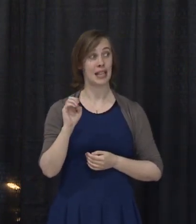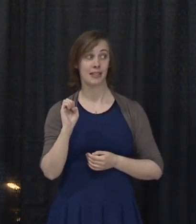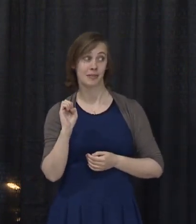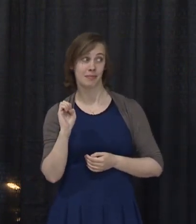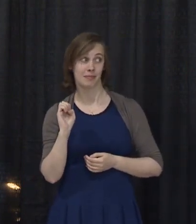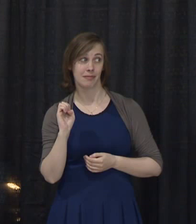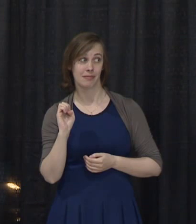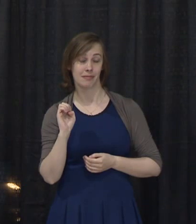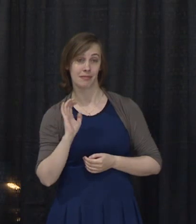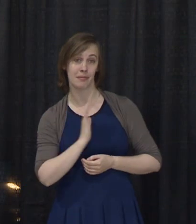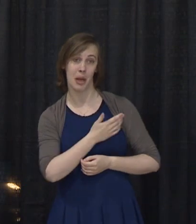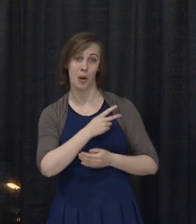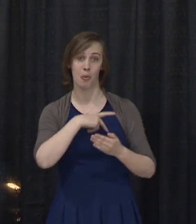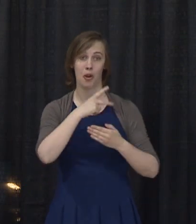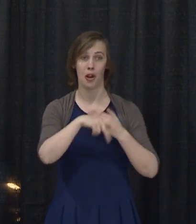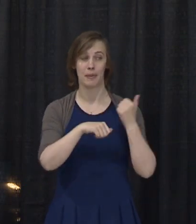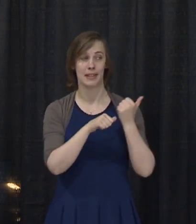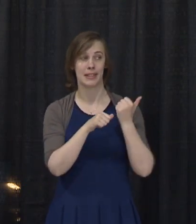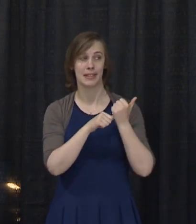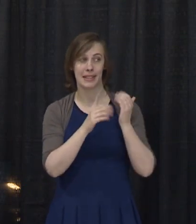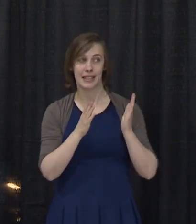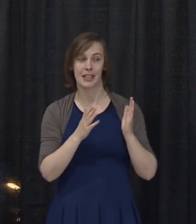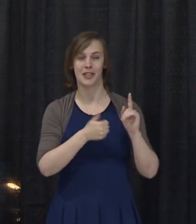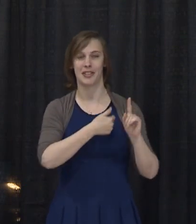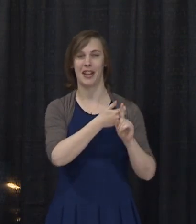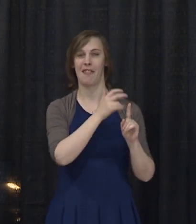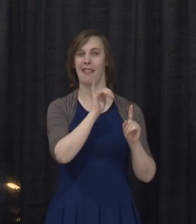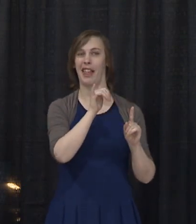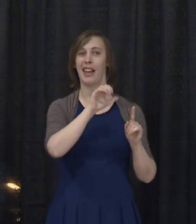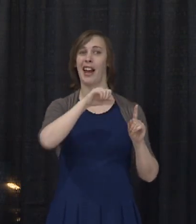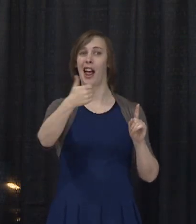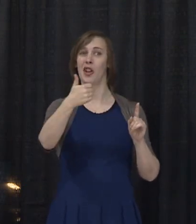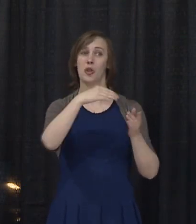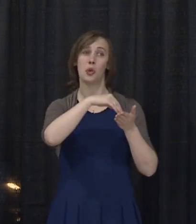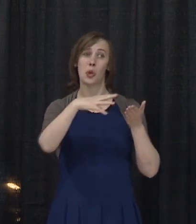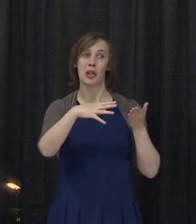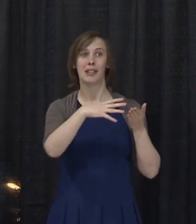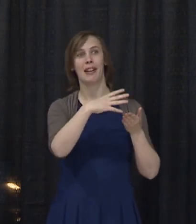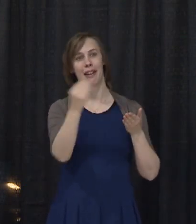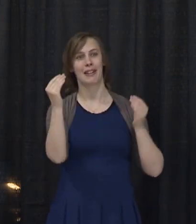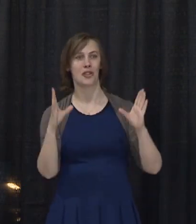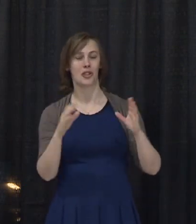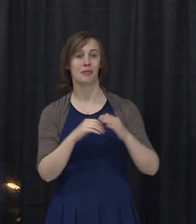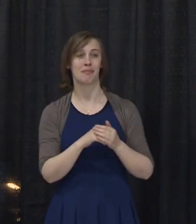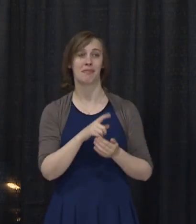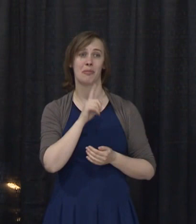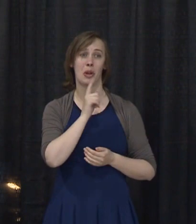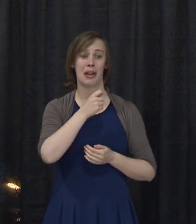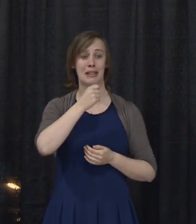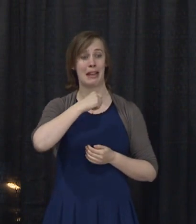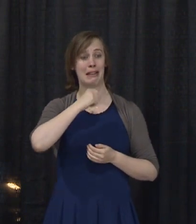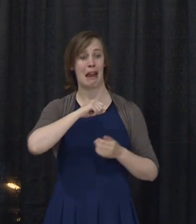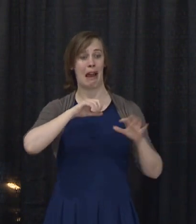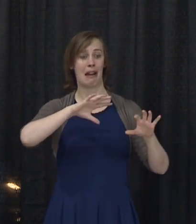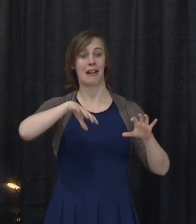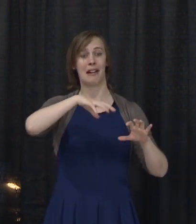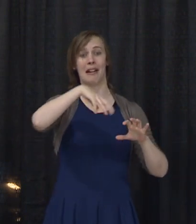our program assistant, was like another classmate and teacher, and is undeniably the chair at courses